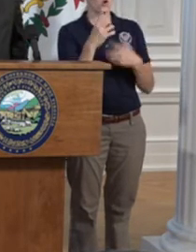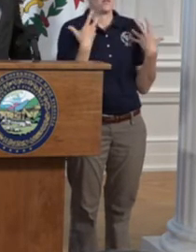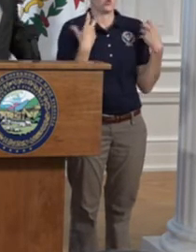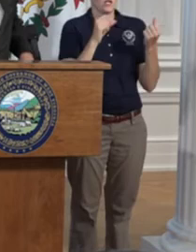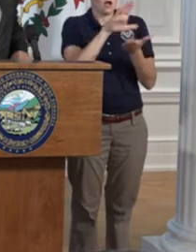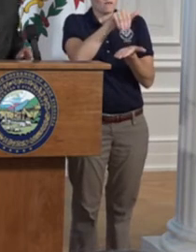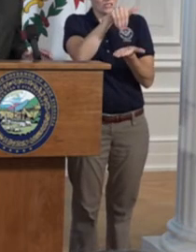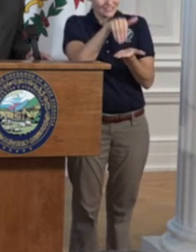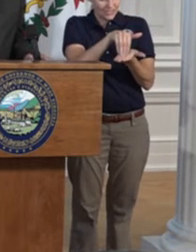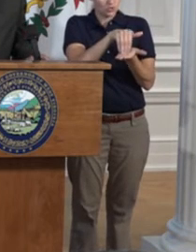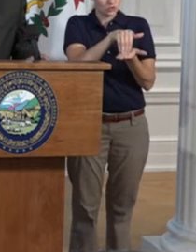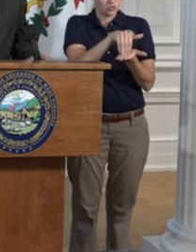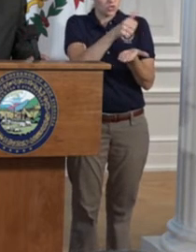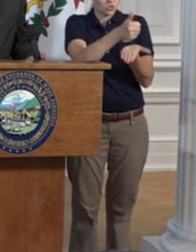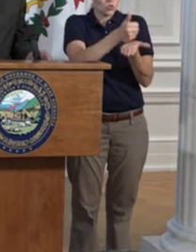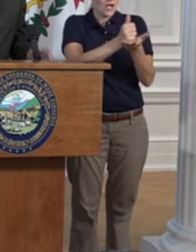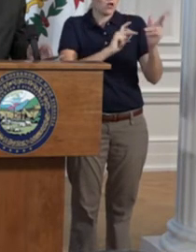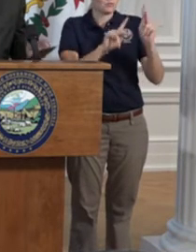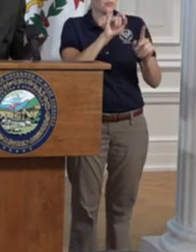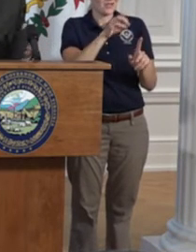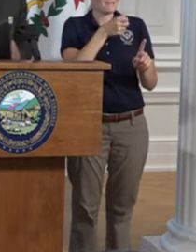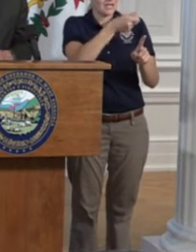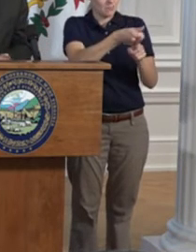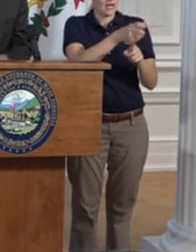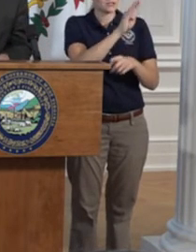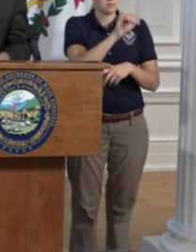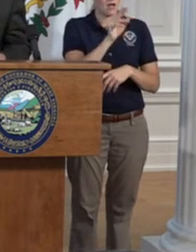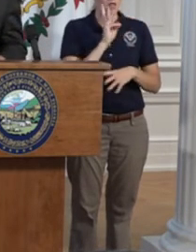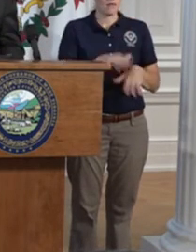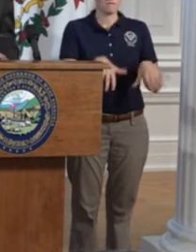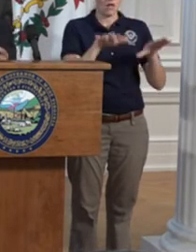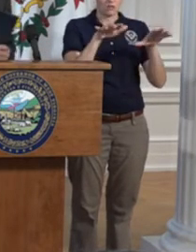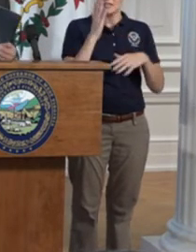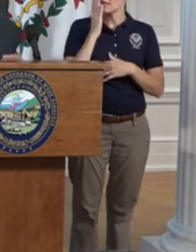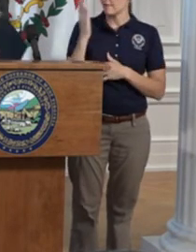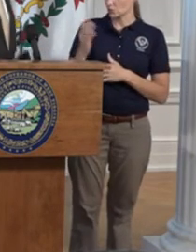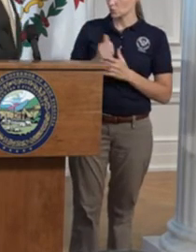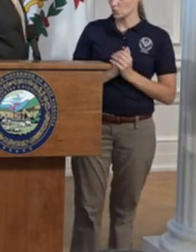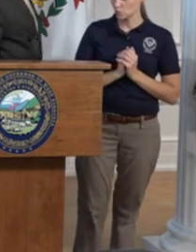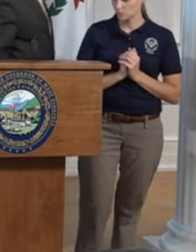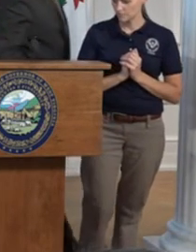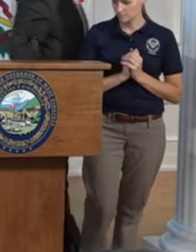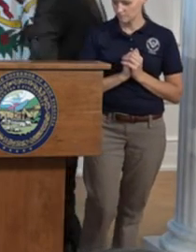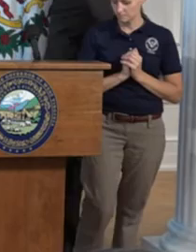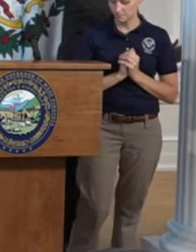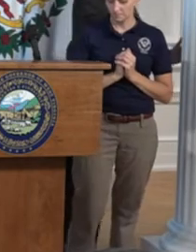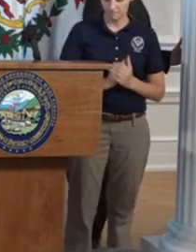to help our citizens that have been impacted by this flood. Again, thank you, Governor. Thank you.